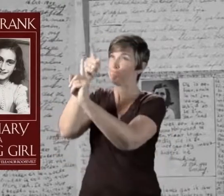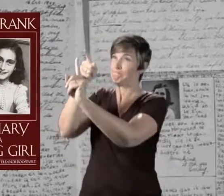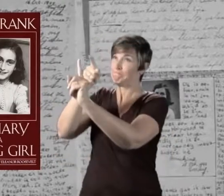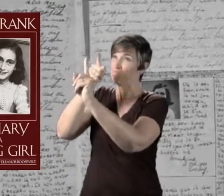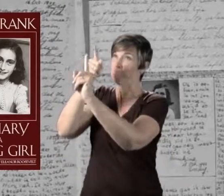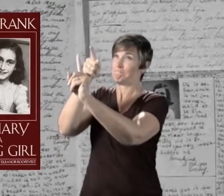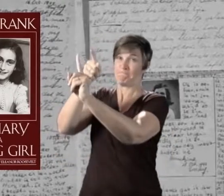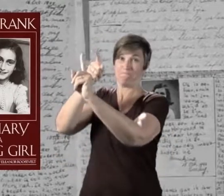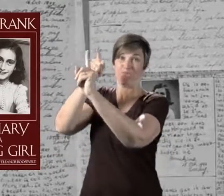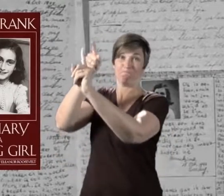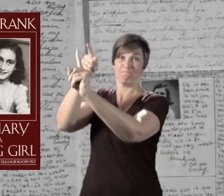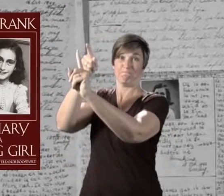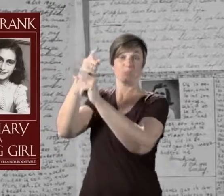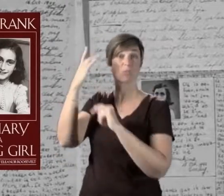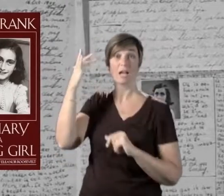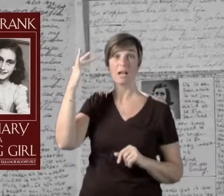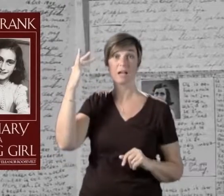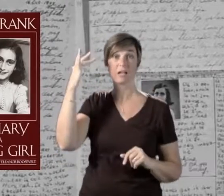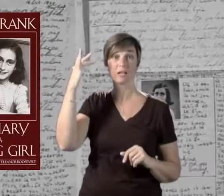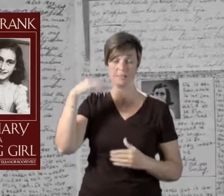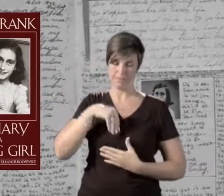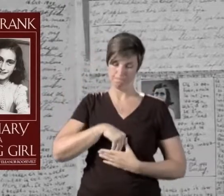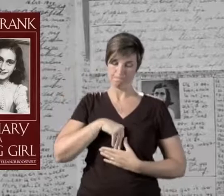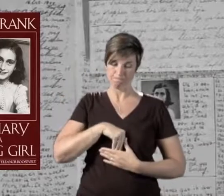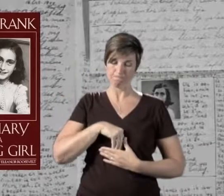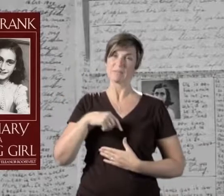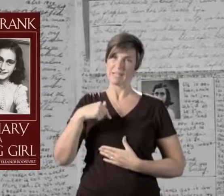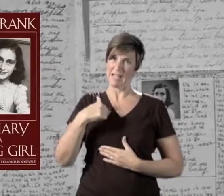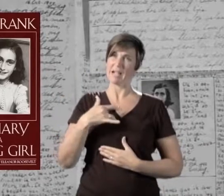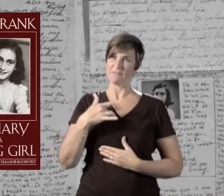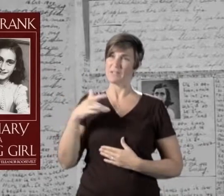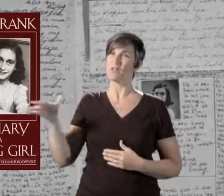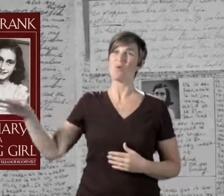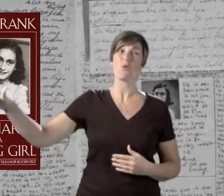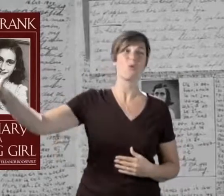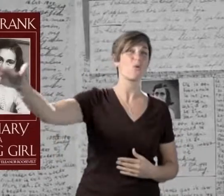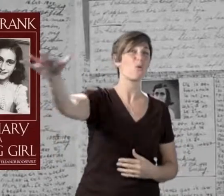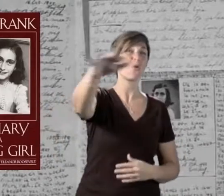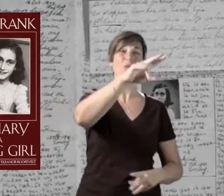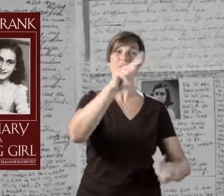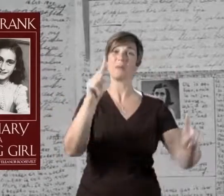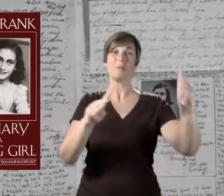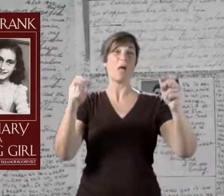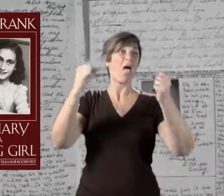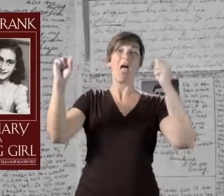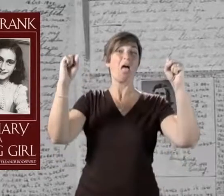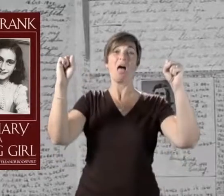Yet I keep them, because in spite of everything, I still believe that people are really good at heart.